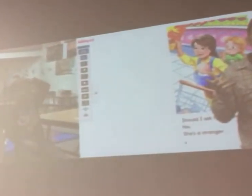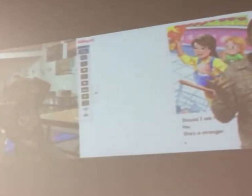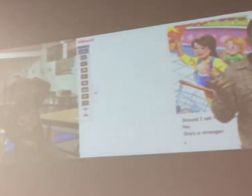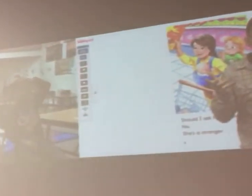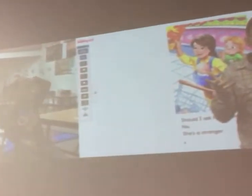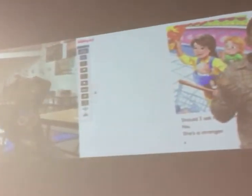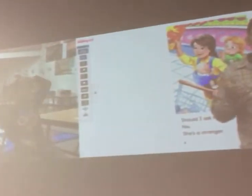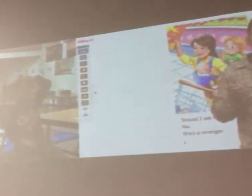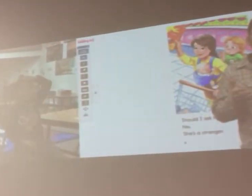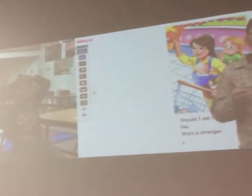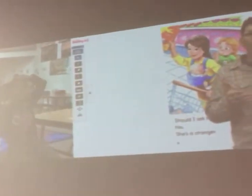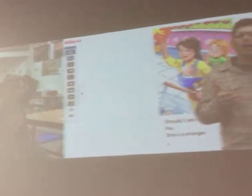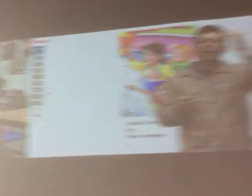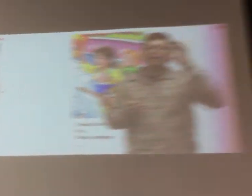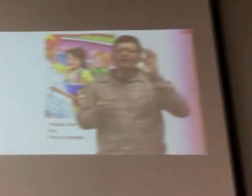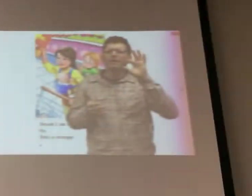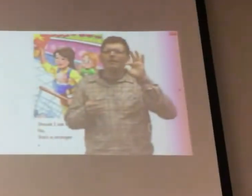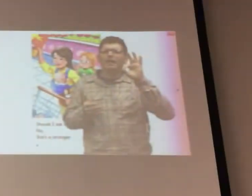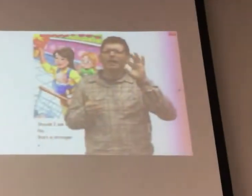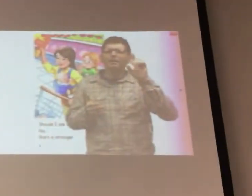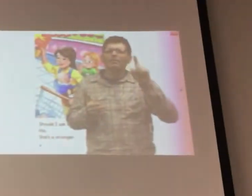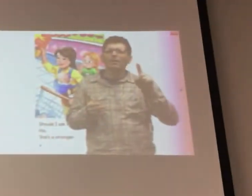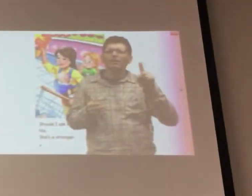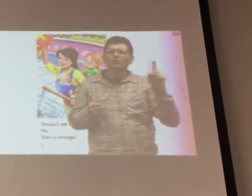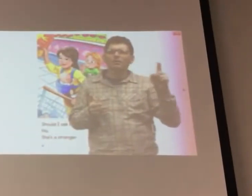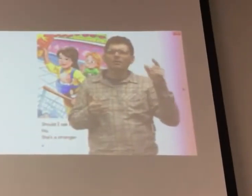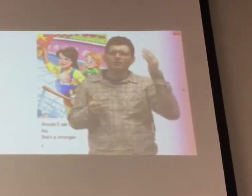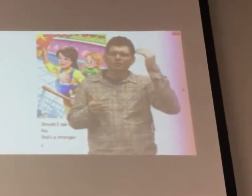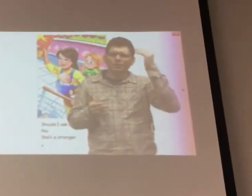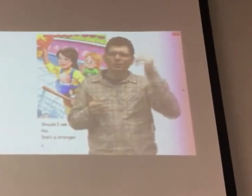911. So they have one that,